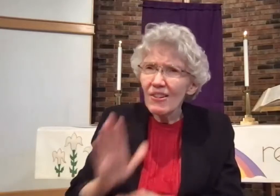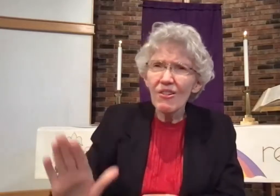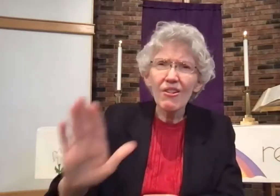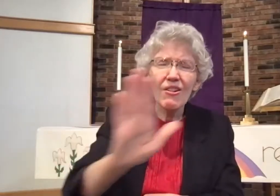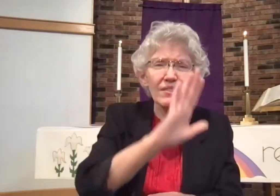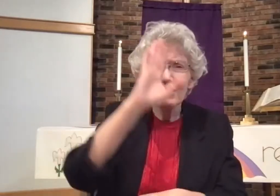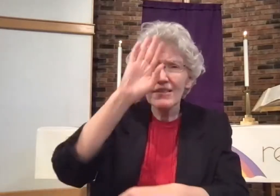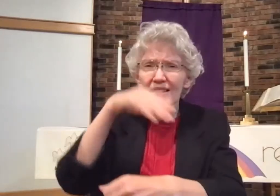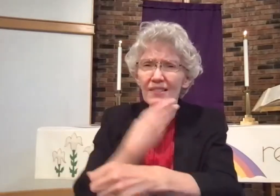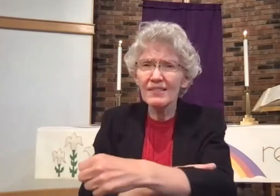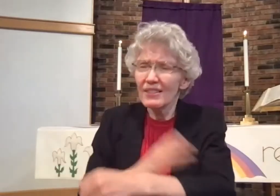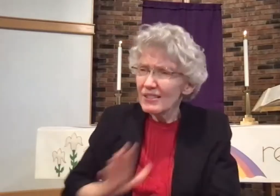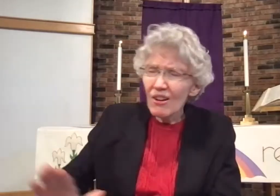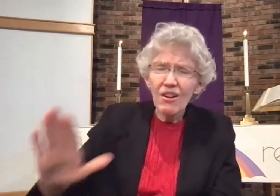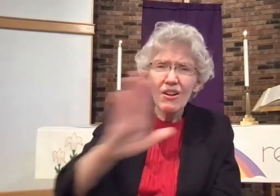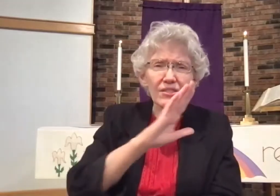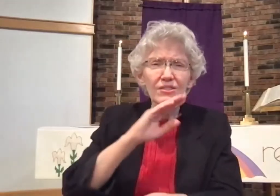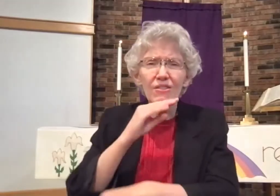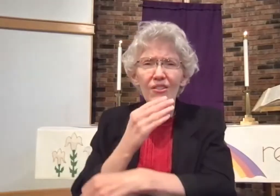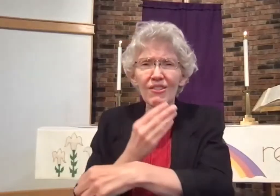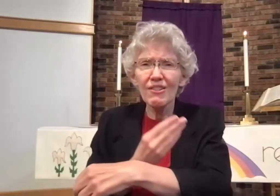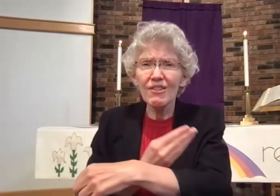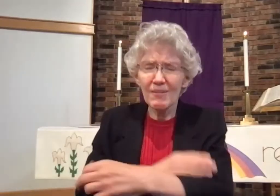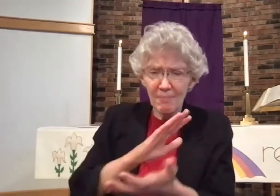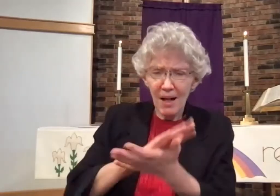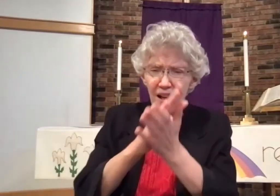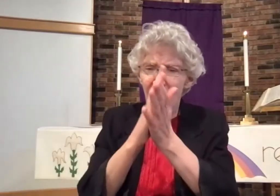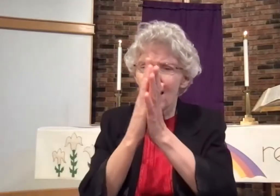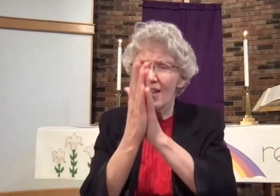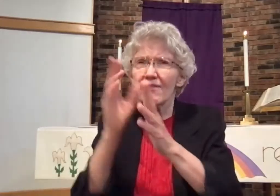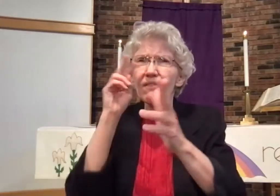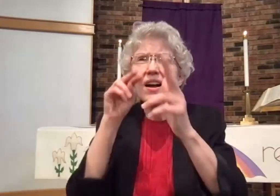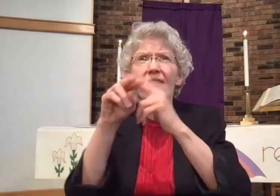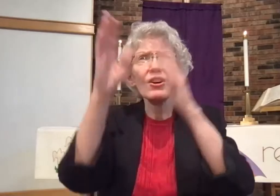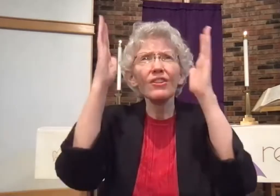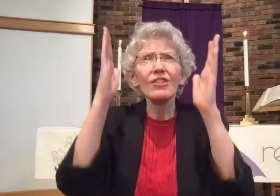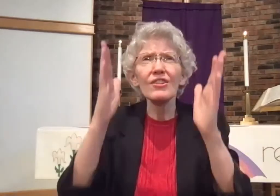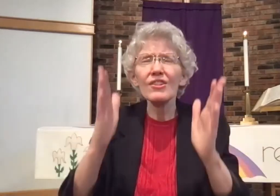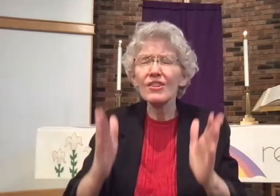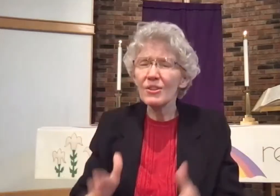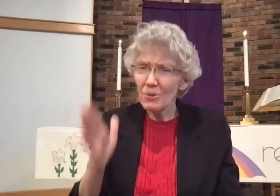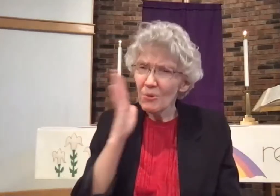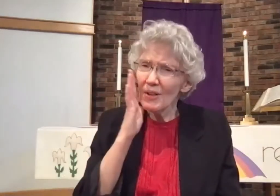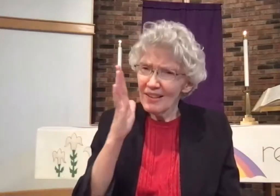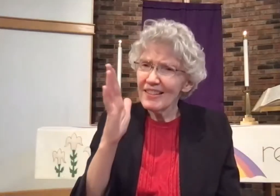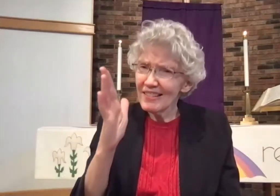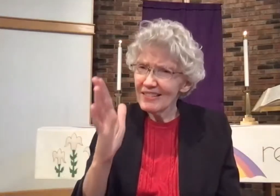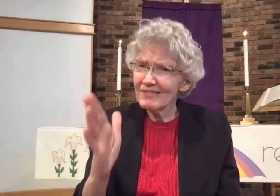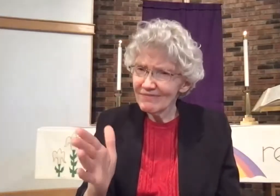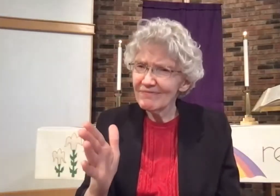apostles and spoke in a loud, clear voice to the crowd. "Friends and everyone living in Jerusalem, listen carefully to